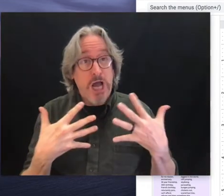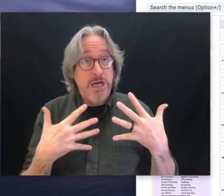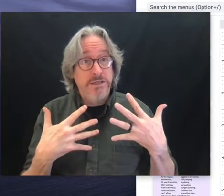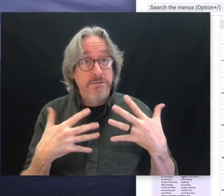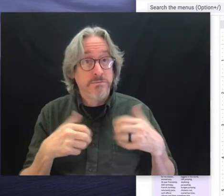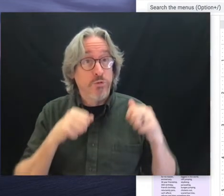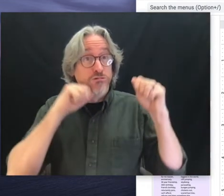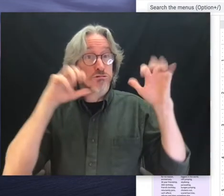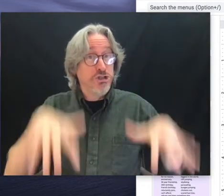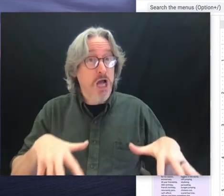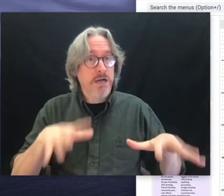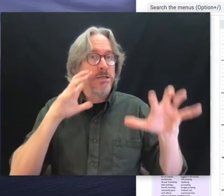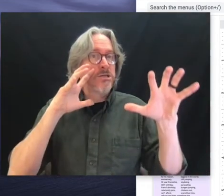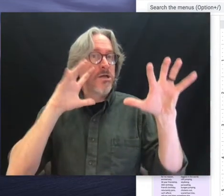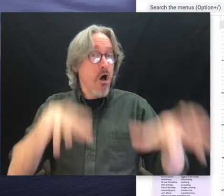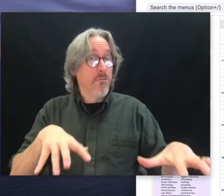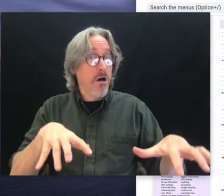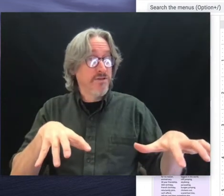shocked.